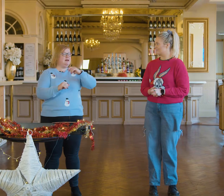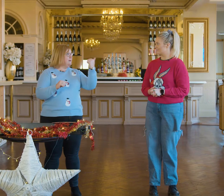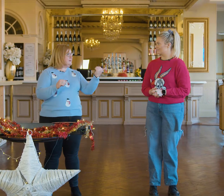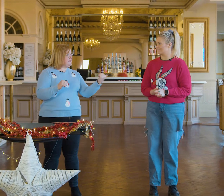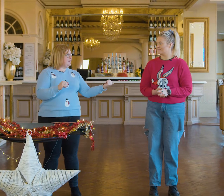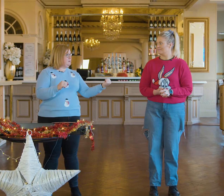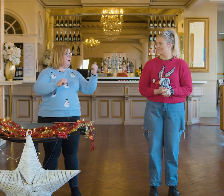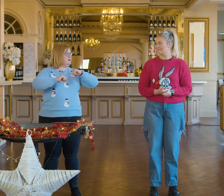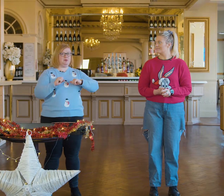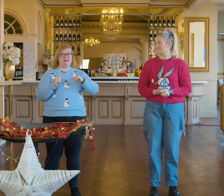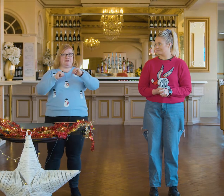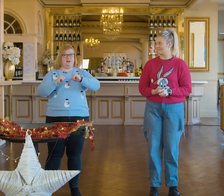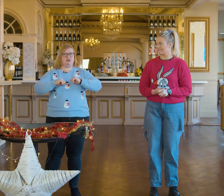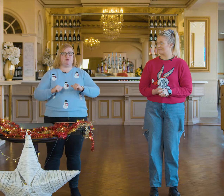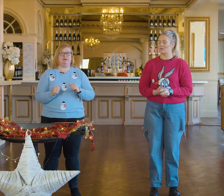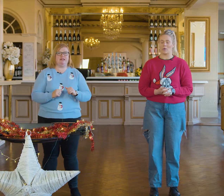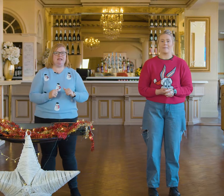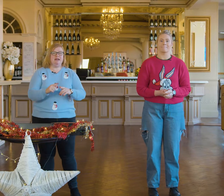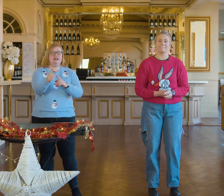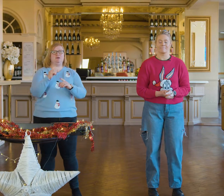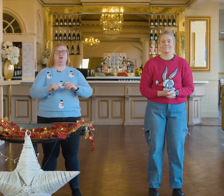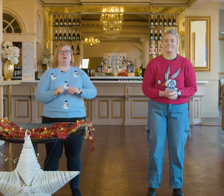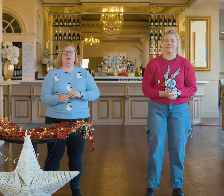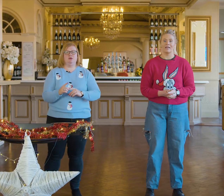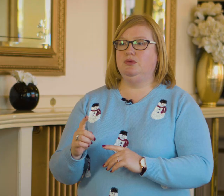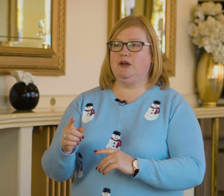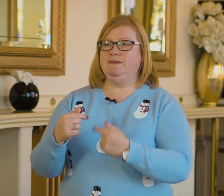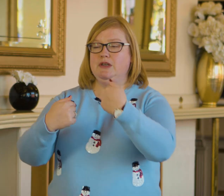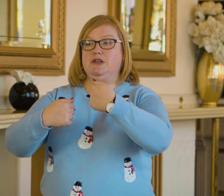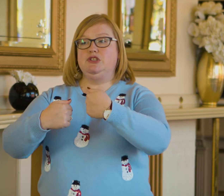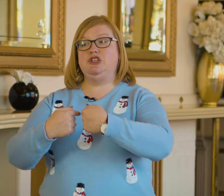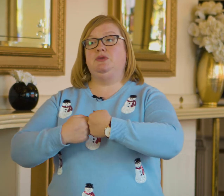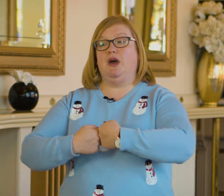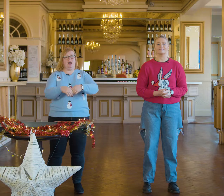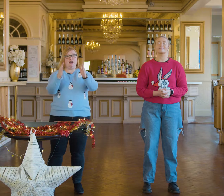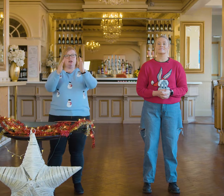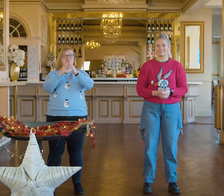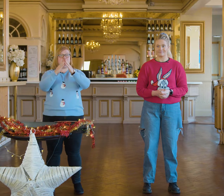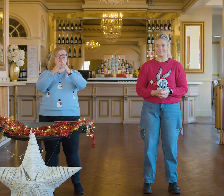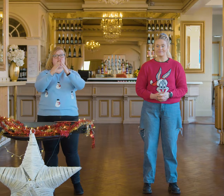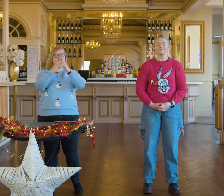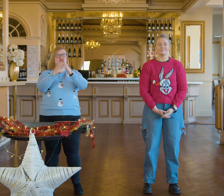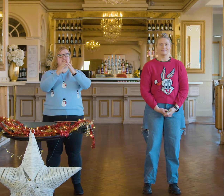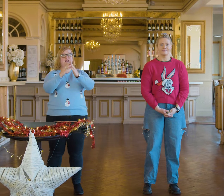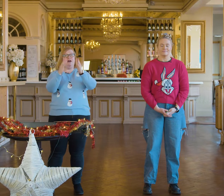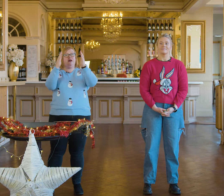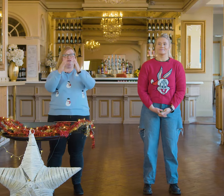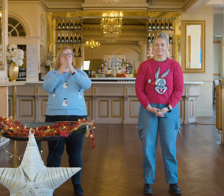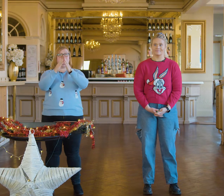the second part as well as the first one. Ready? Here we go. 1, 2. A Christmas tree, a